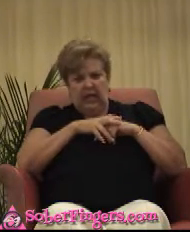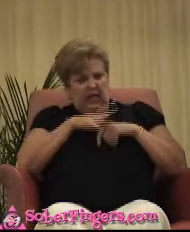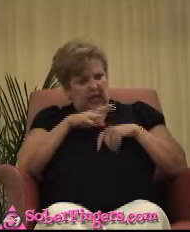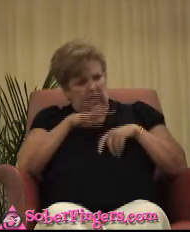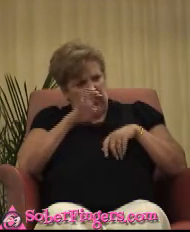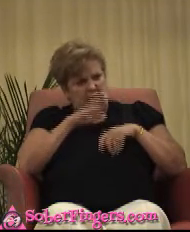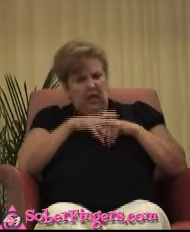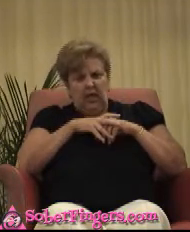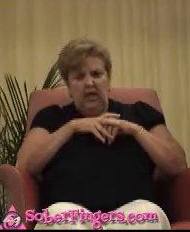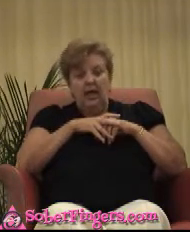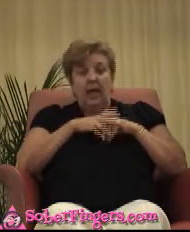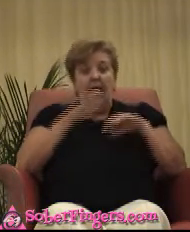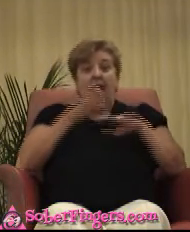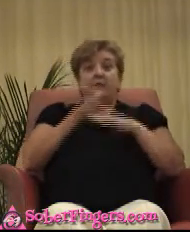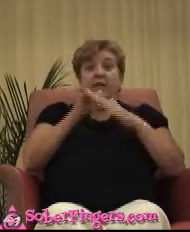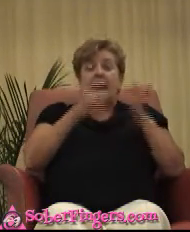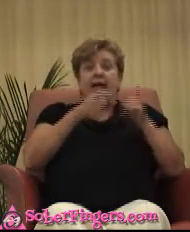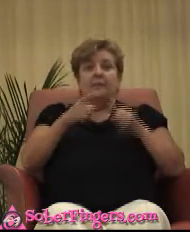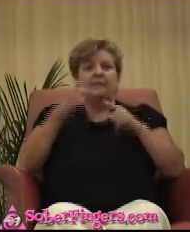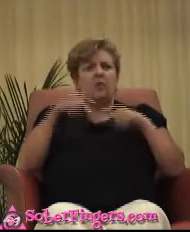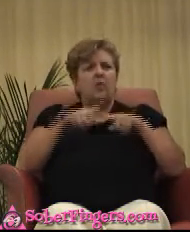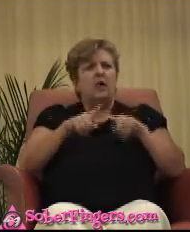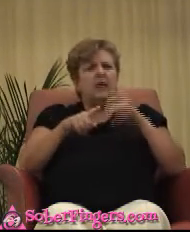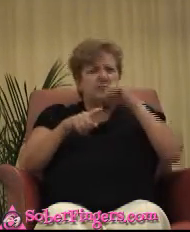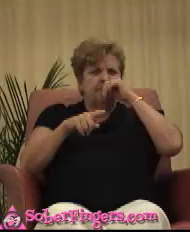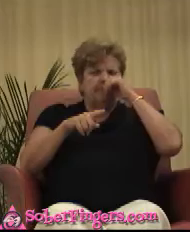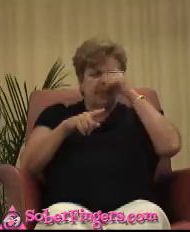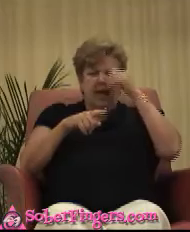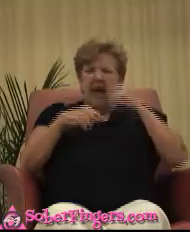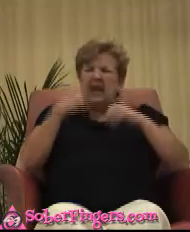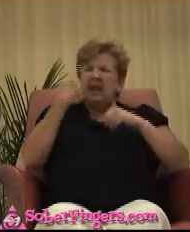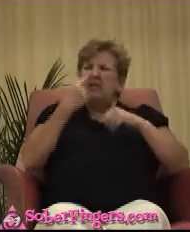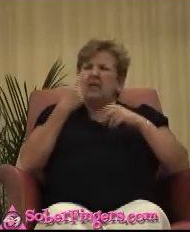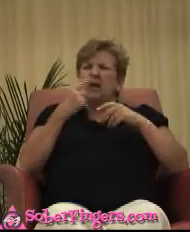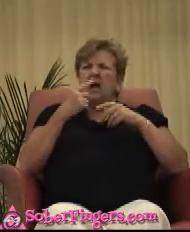After that happened for a while, I used to think, well, why does everybody think only Catholics can do this? But